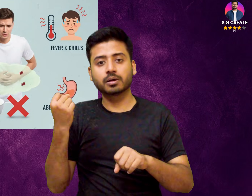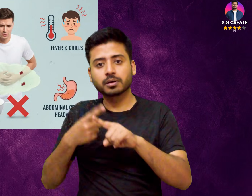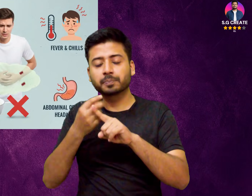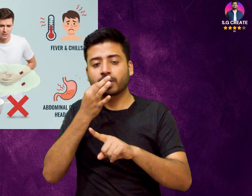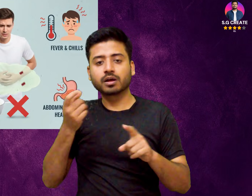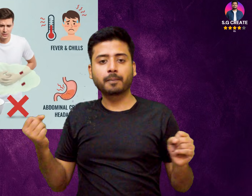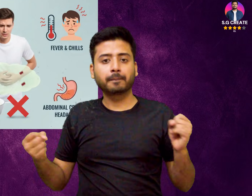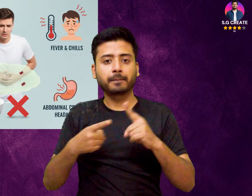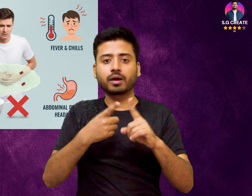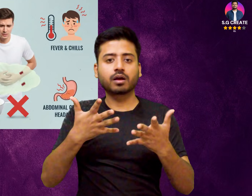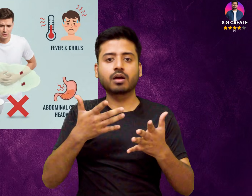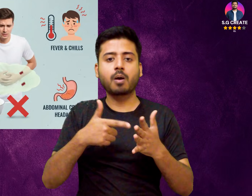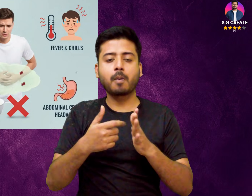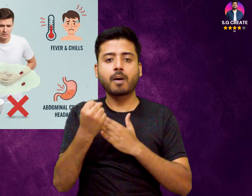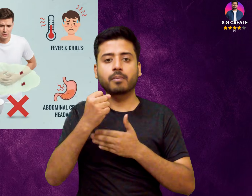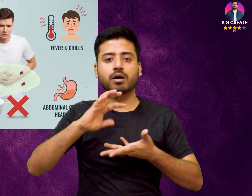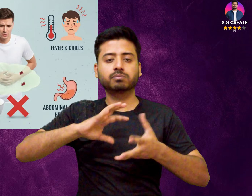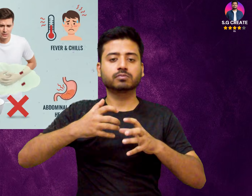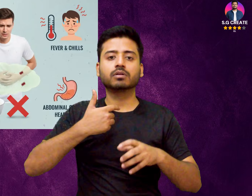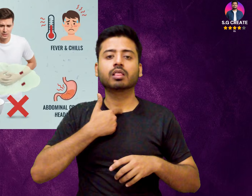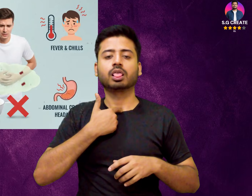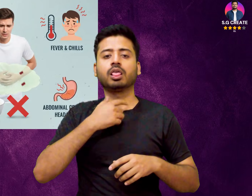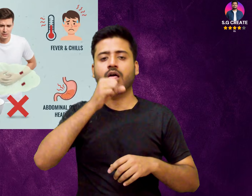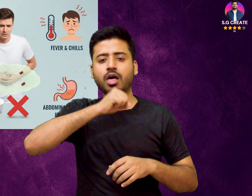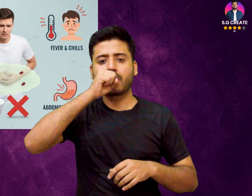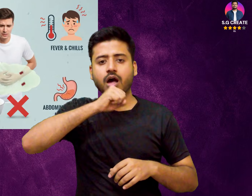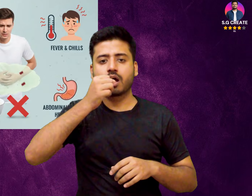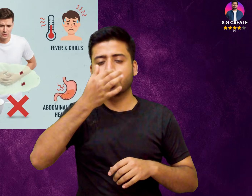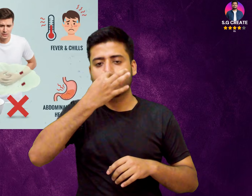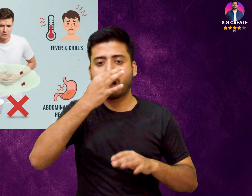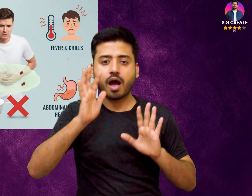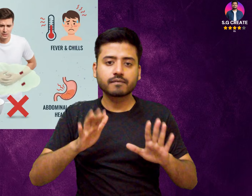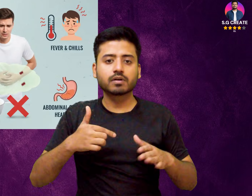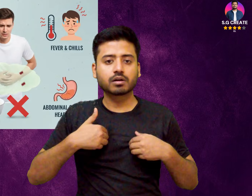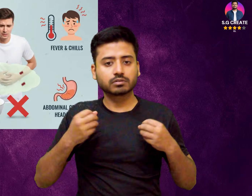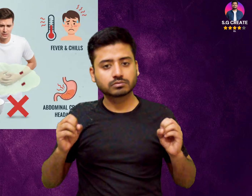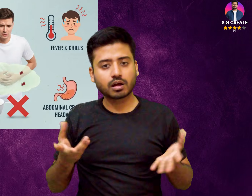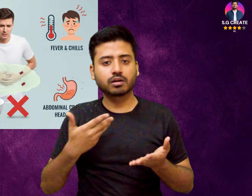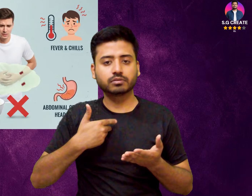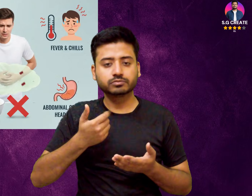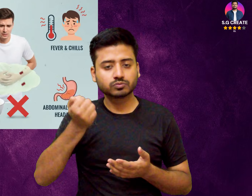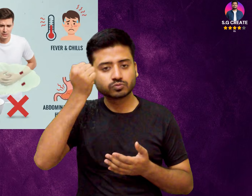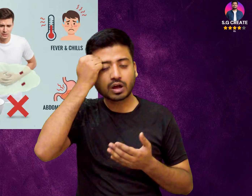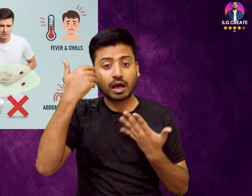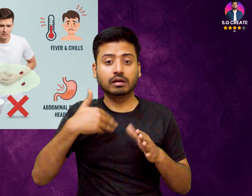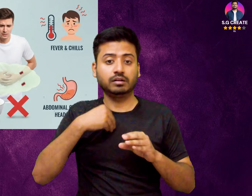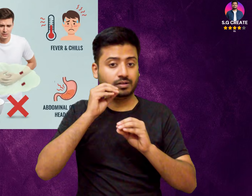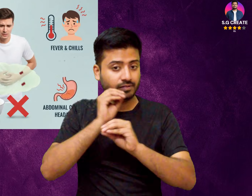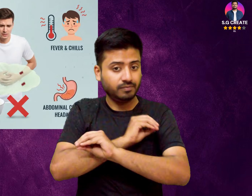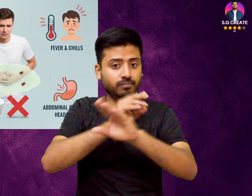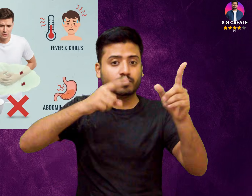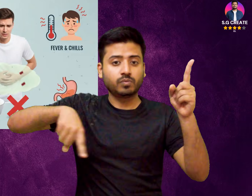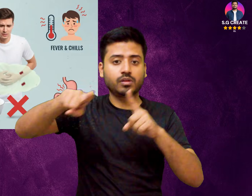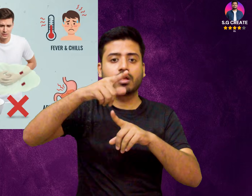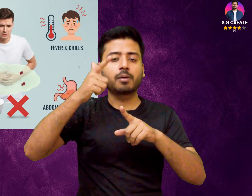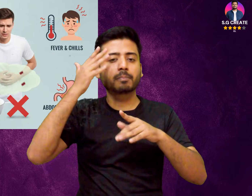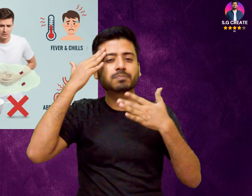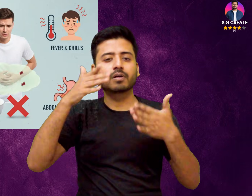especially acidic citrus grapes, because they have different digestive rates and properties. Grapes, fruit, should be eaten 20 to